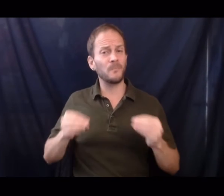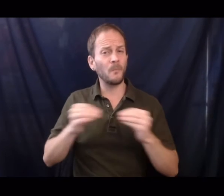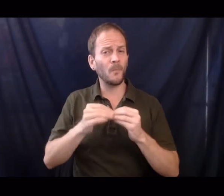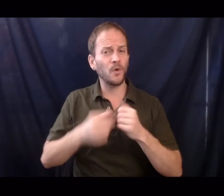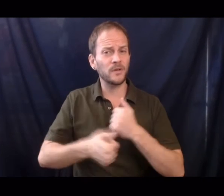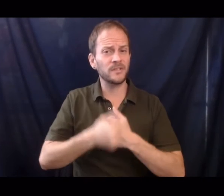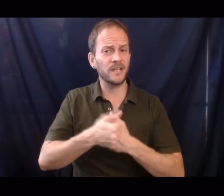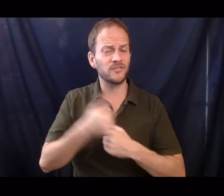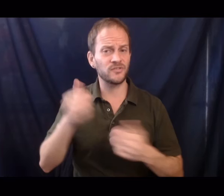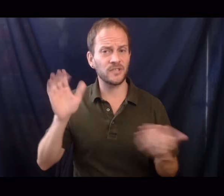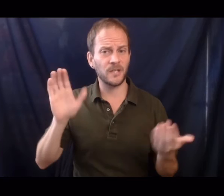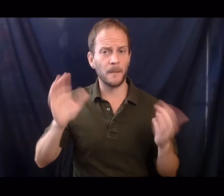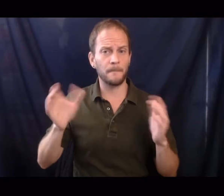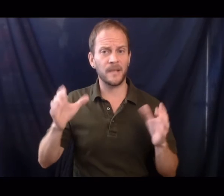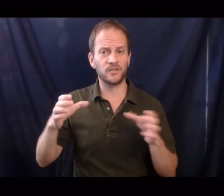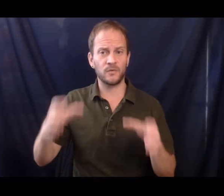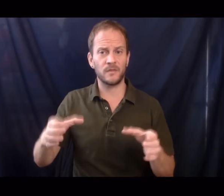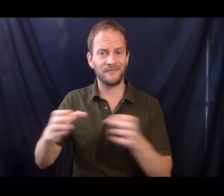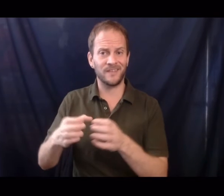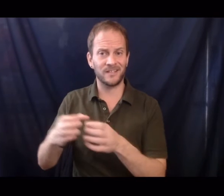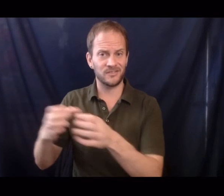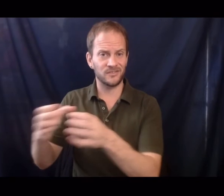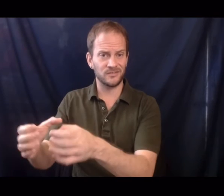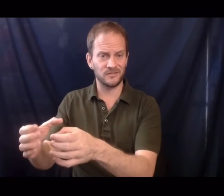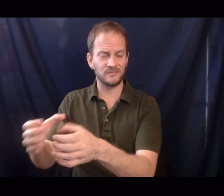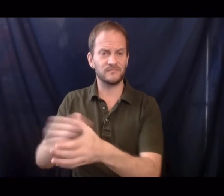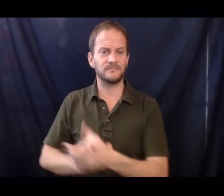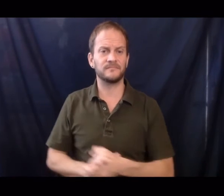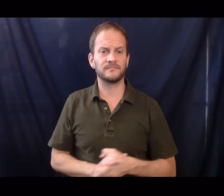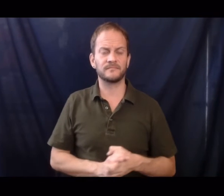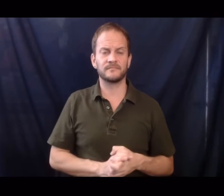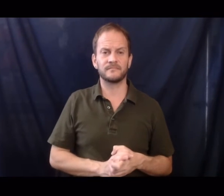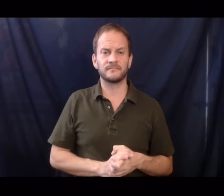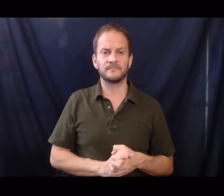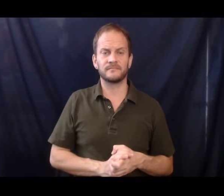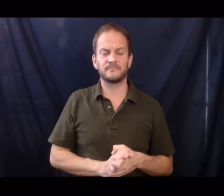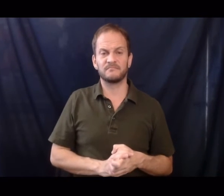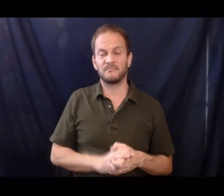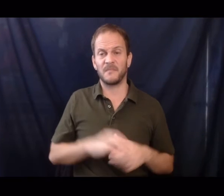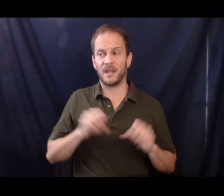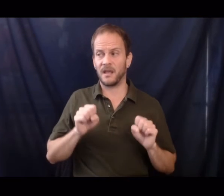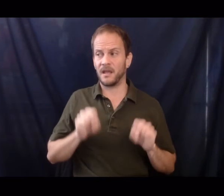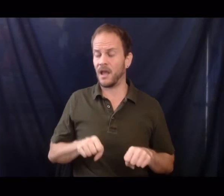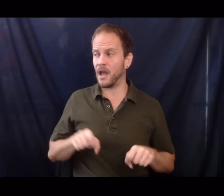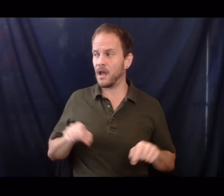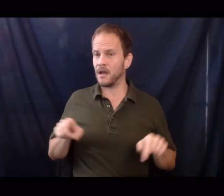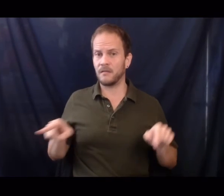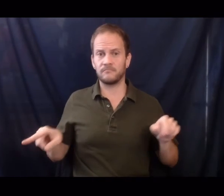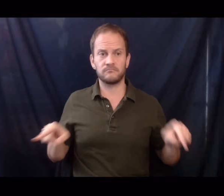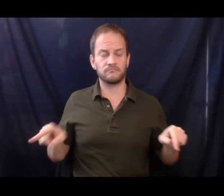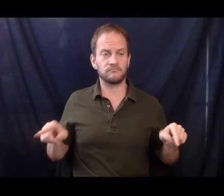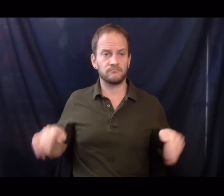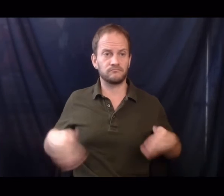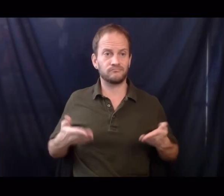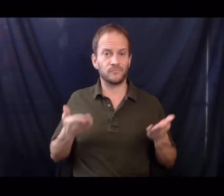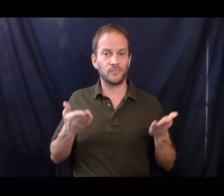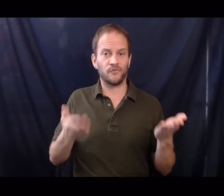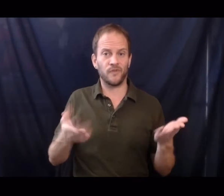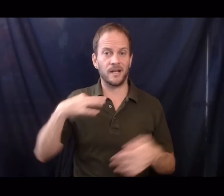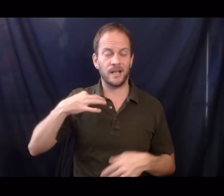offer candidates for election to political office, and political parties would have a